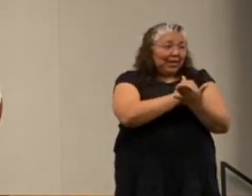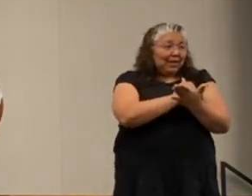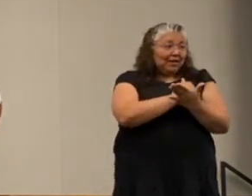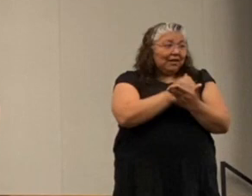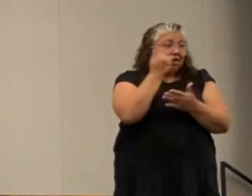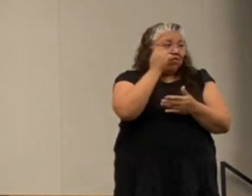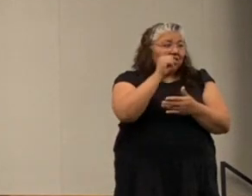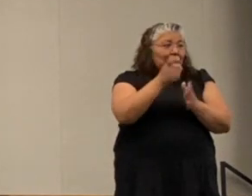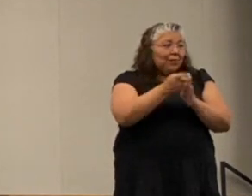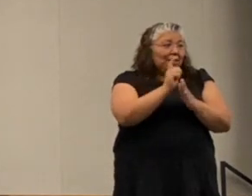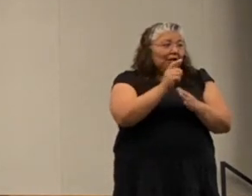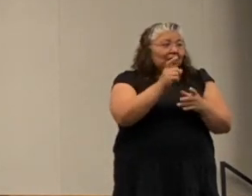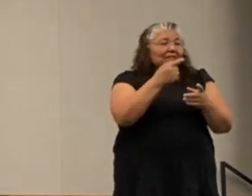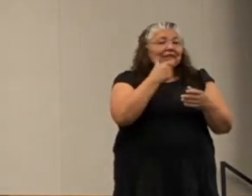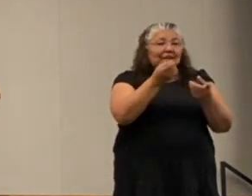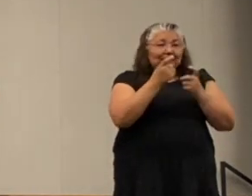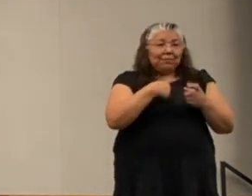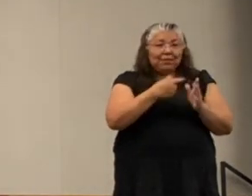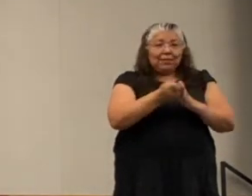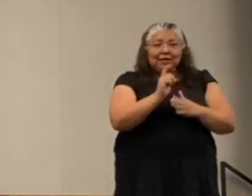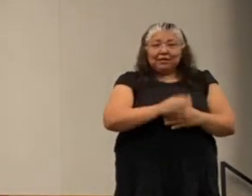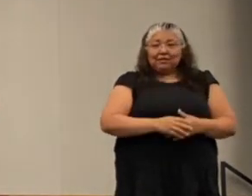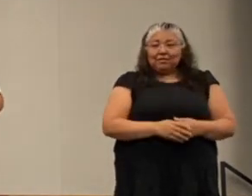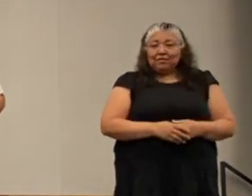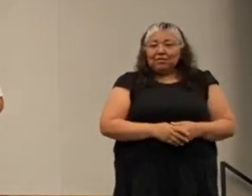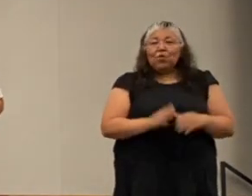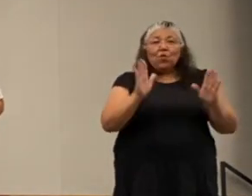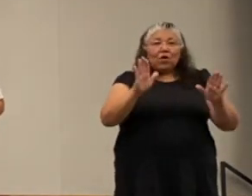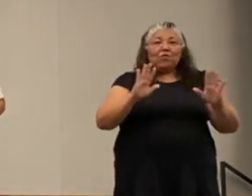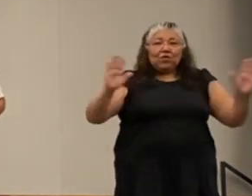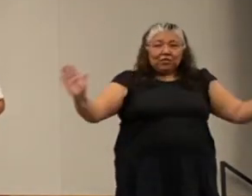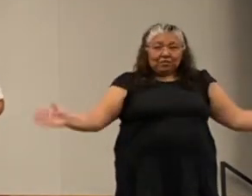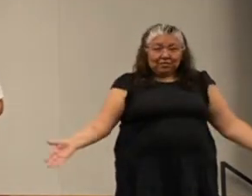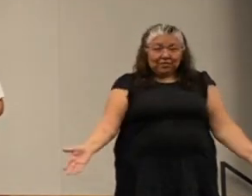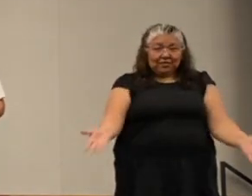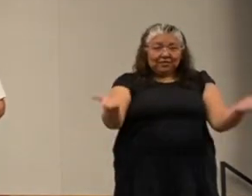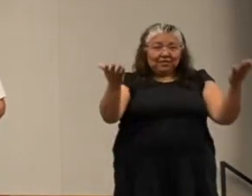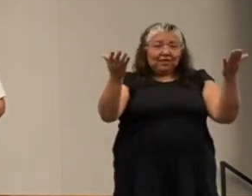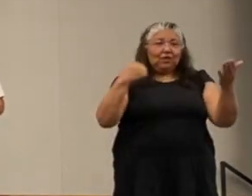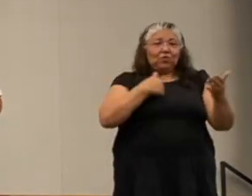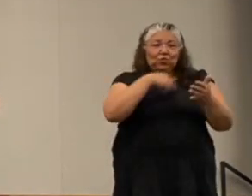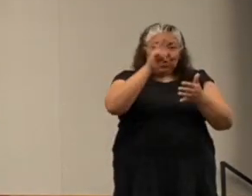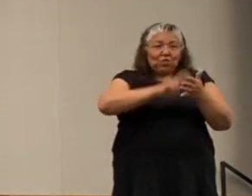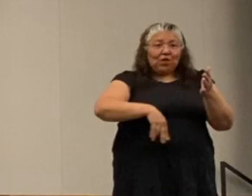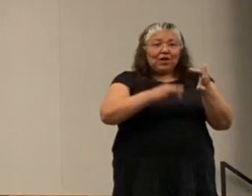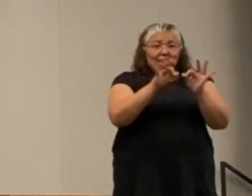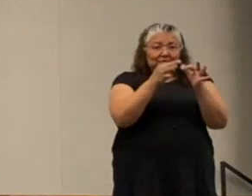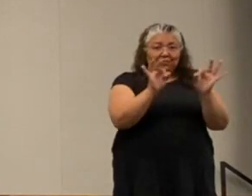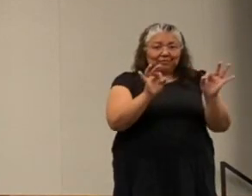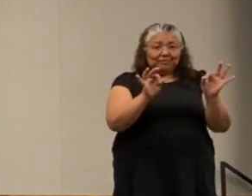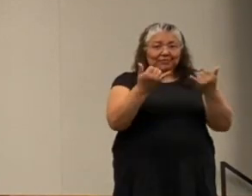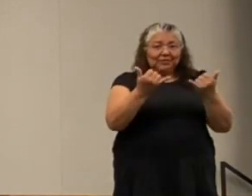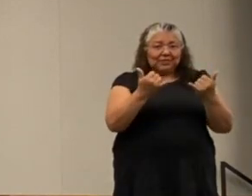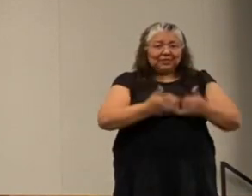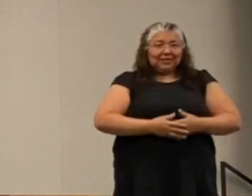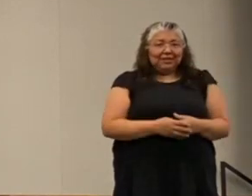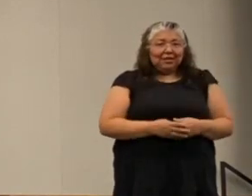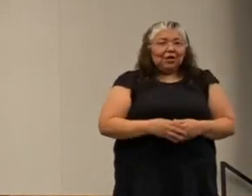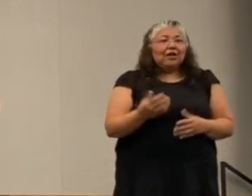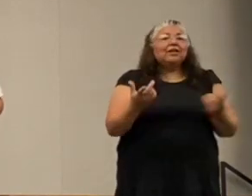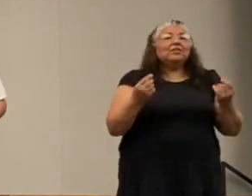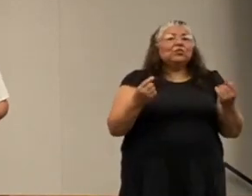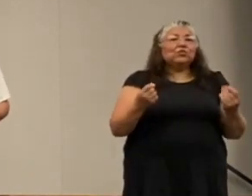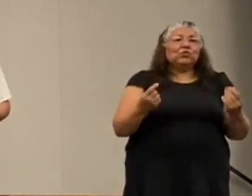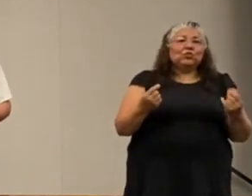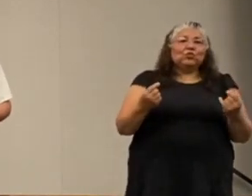If you need a minute, say give me a minute. Wonderful. Let's stand as we read God's word today. That's what we do